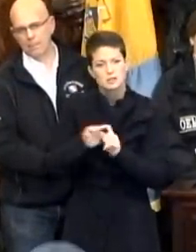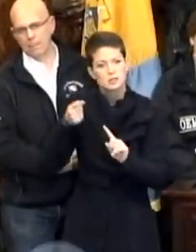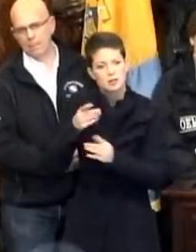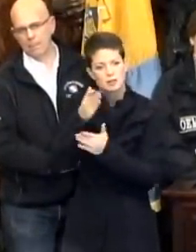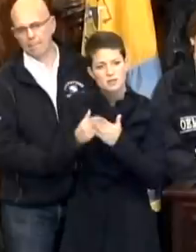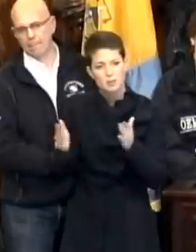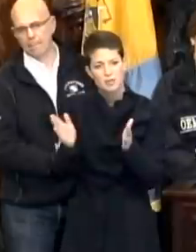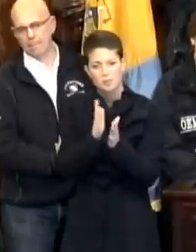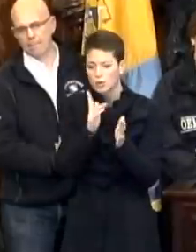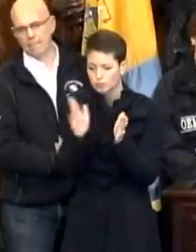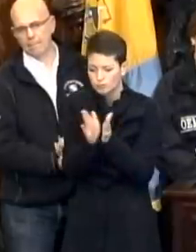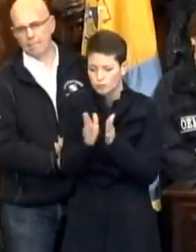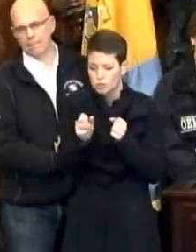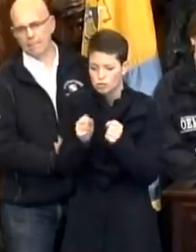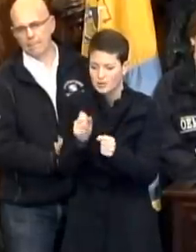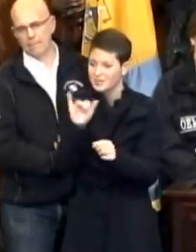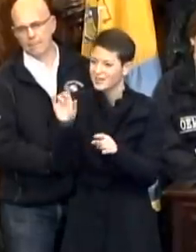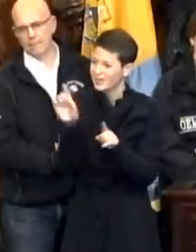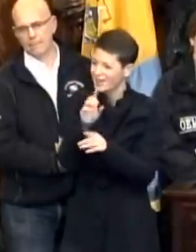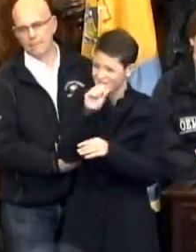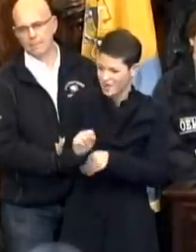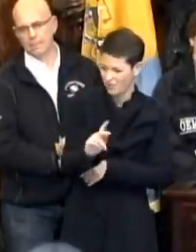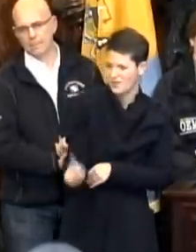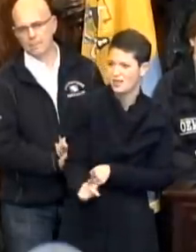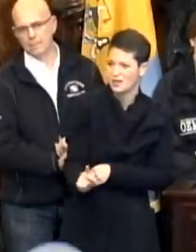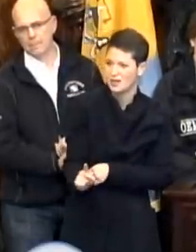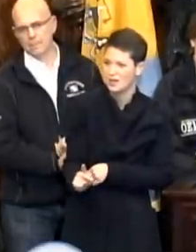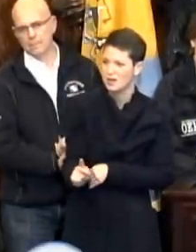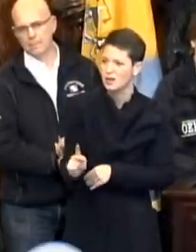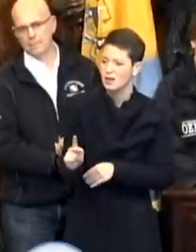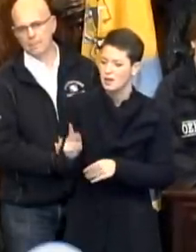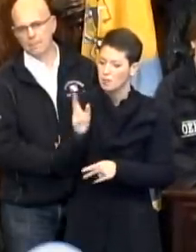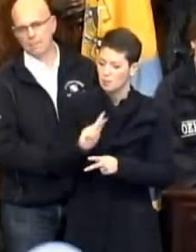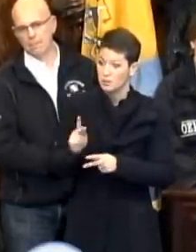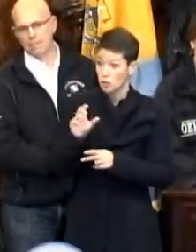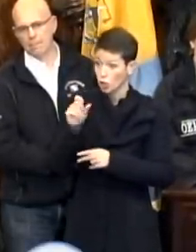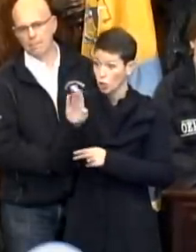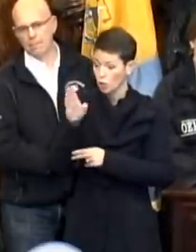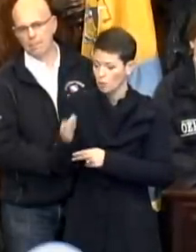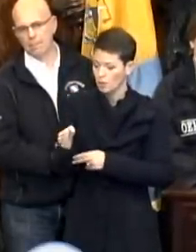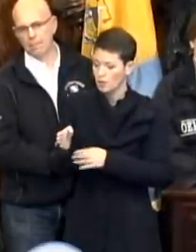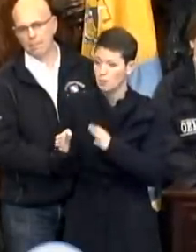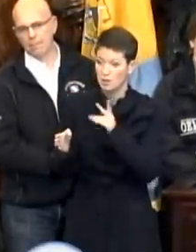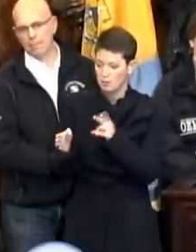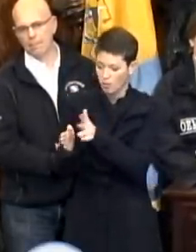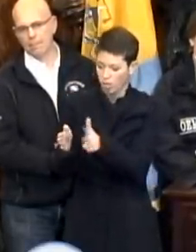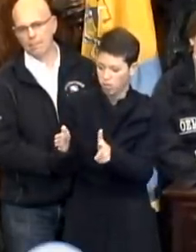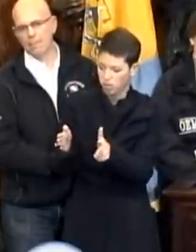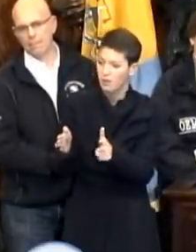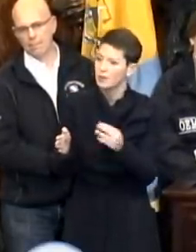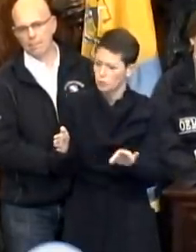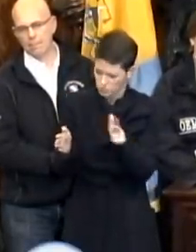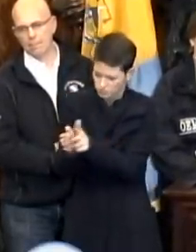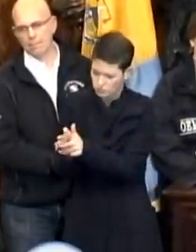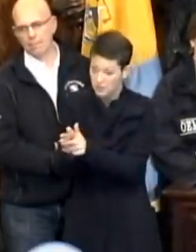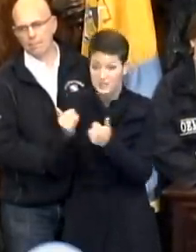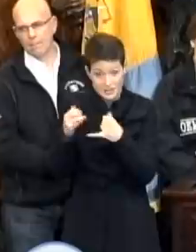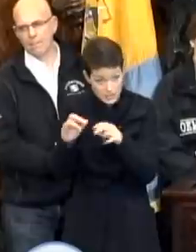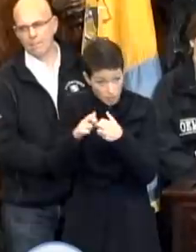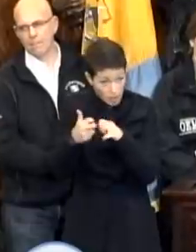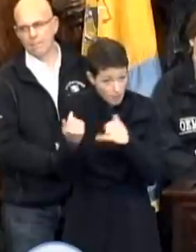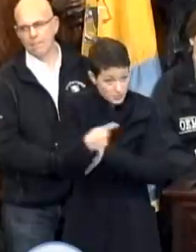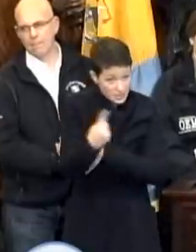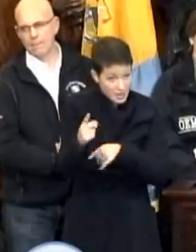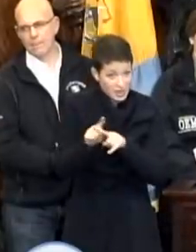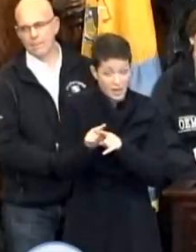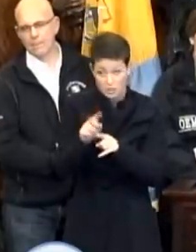the smaller streets, like in South Philadelphia, people not parking close enough to the curb. Does that remain a problem today as